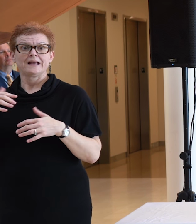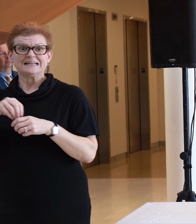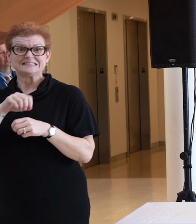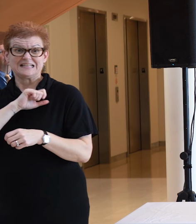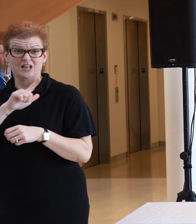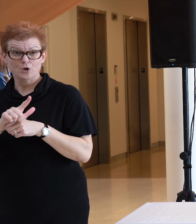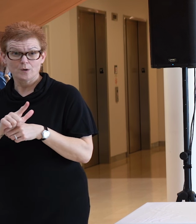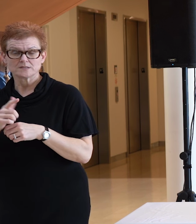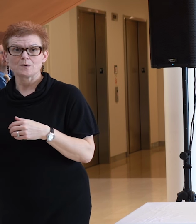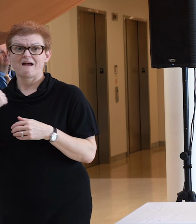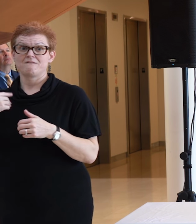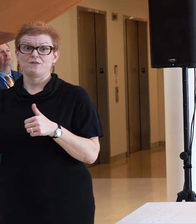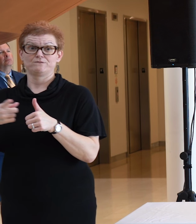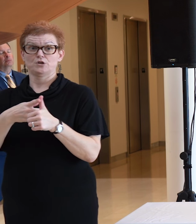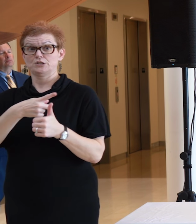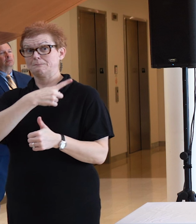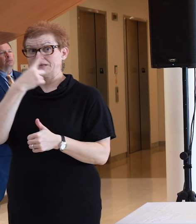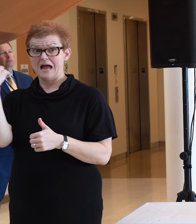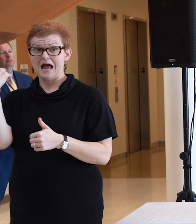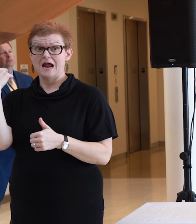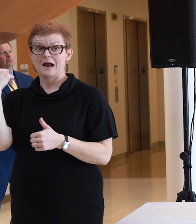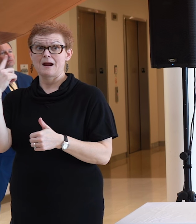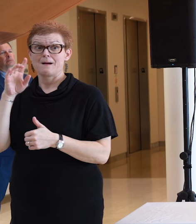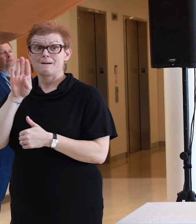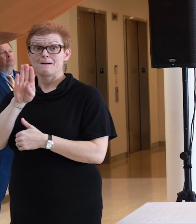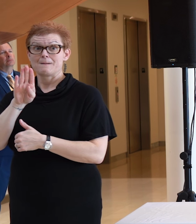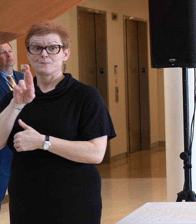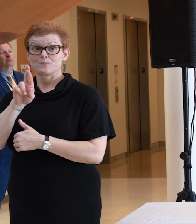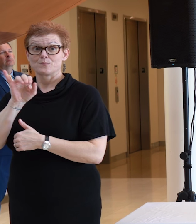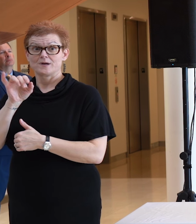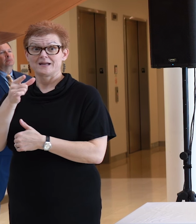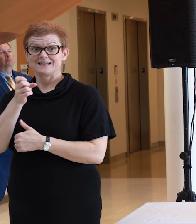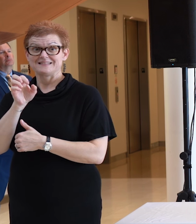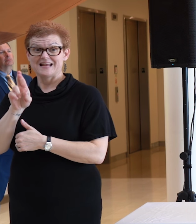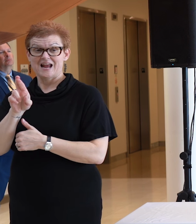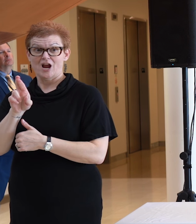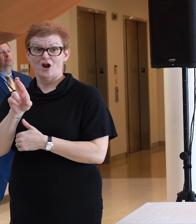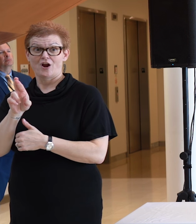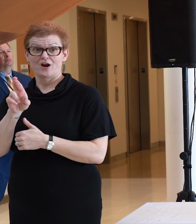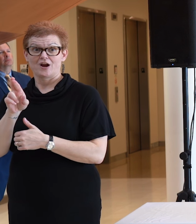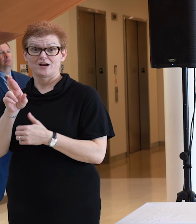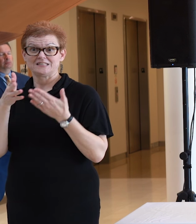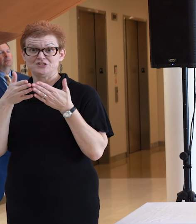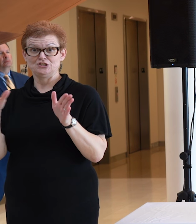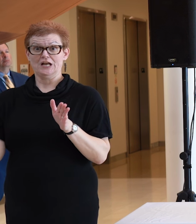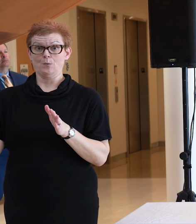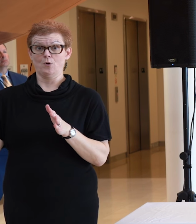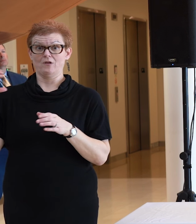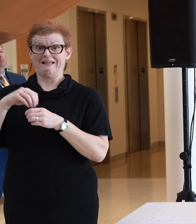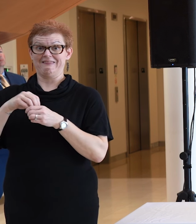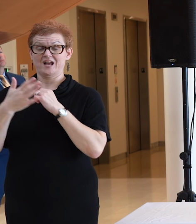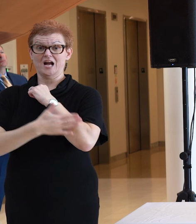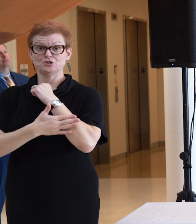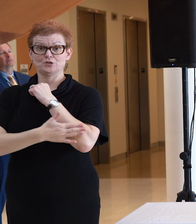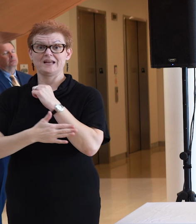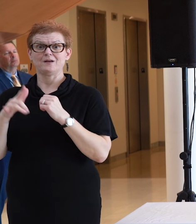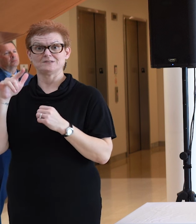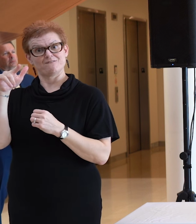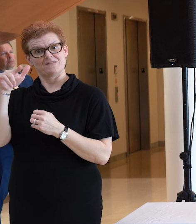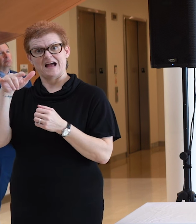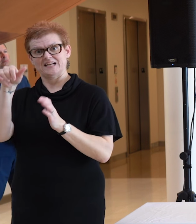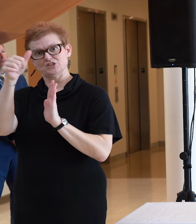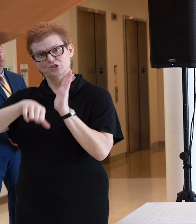our first black Brigadier General in the country was here in St. Louis. He was a flight surgeon and